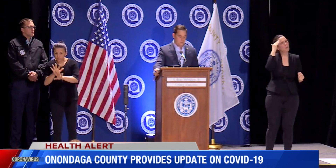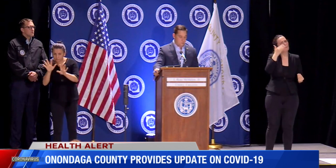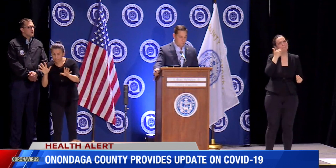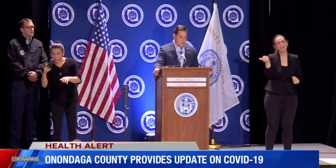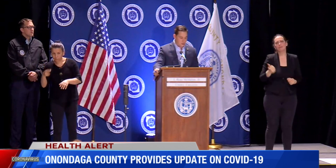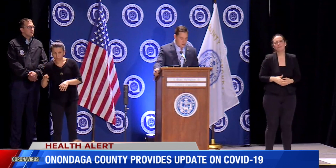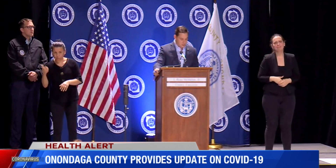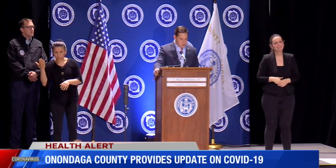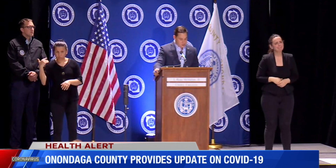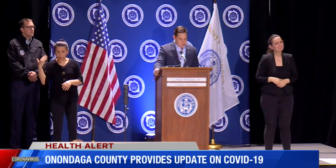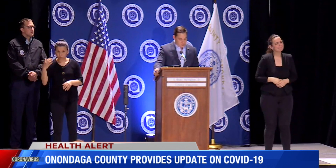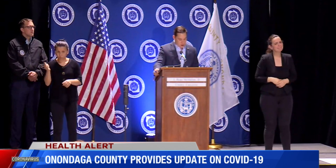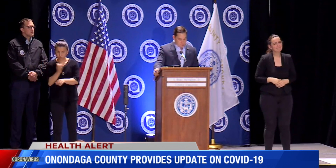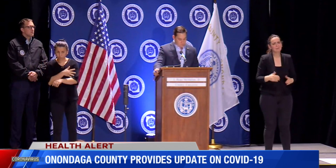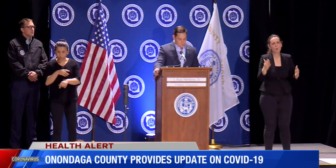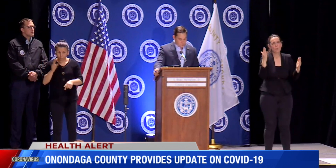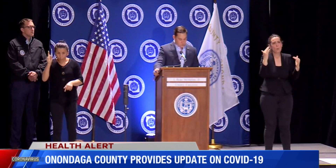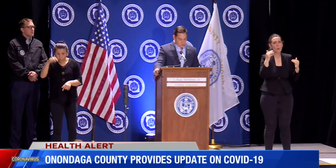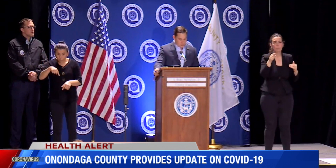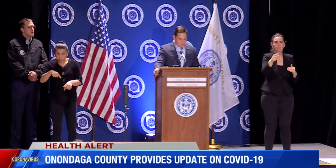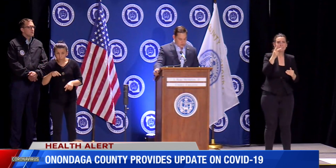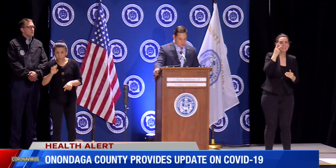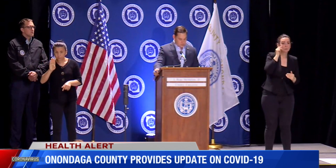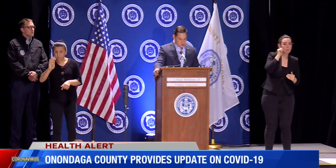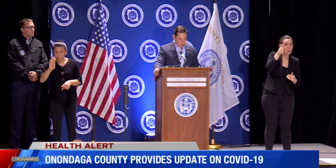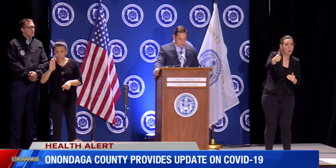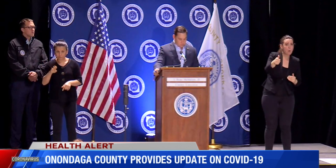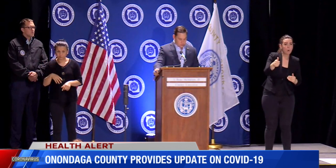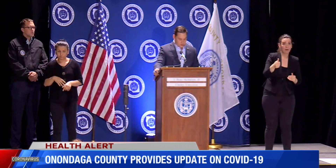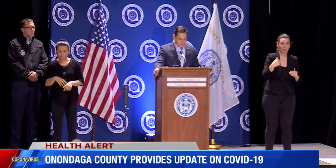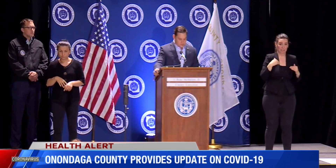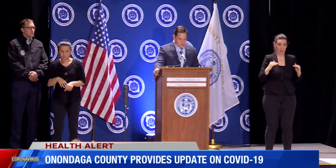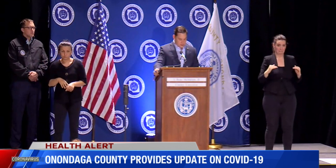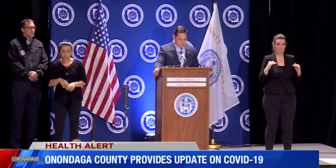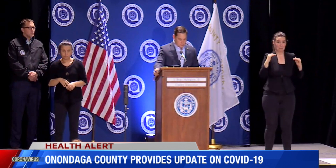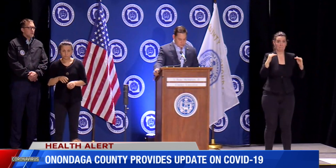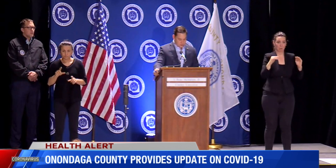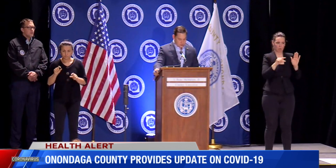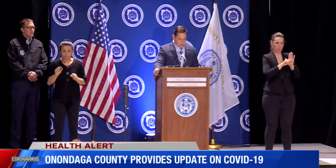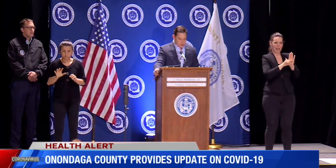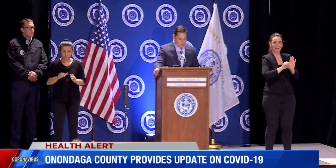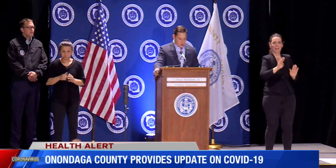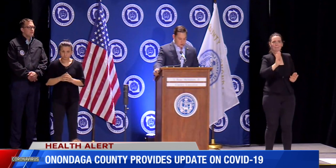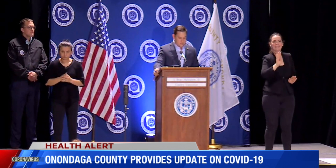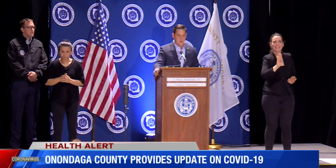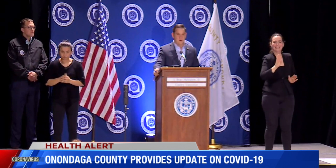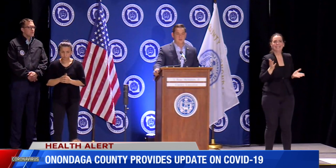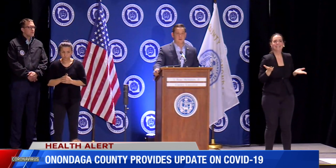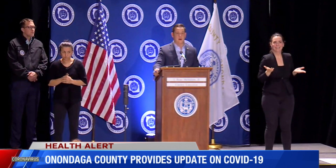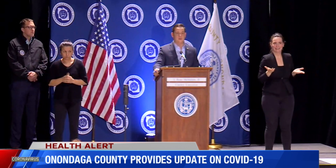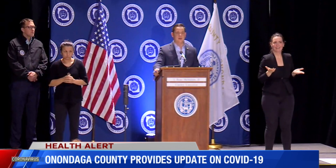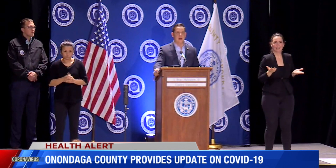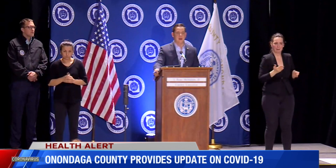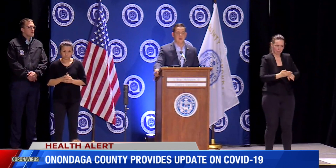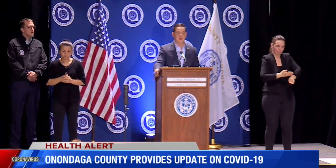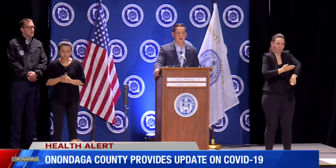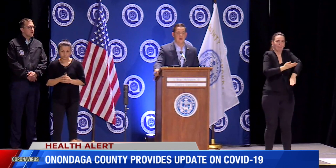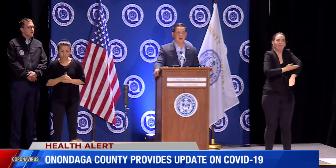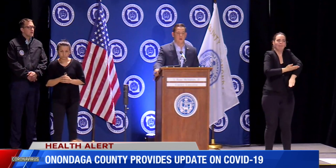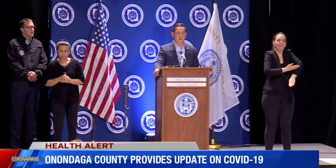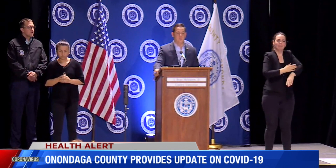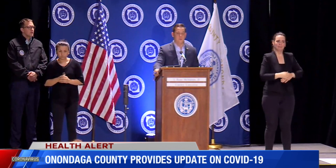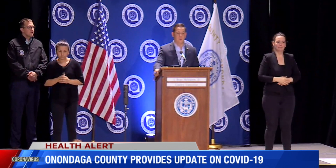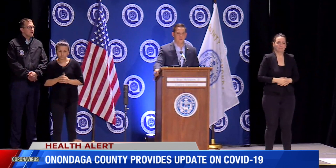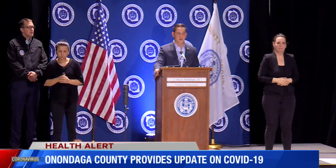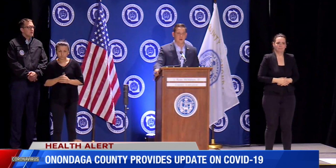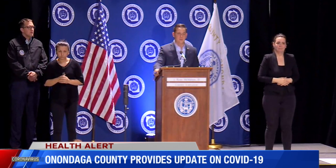Hopefully we'll be up to a B. Looking at the voluntary shelter in place, certainly it starts today.